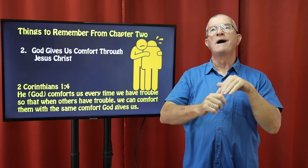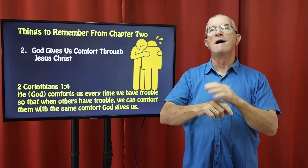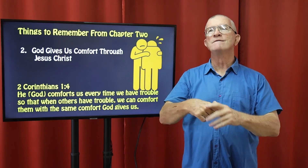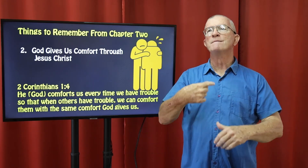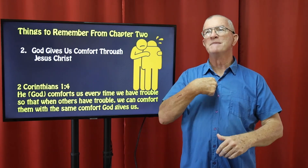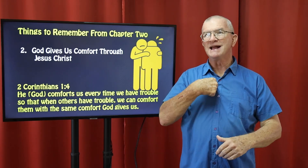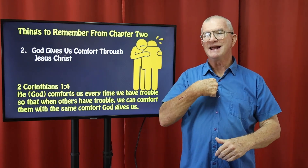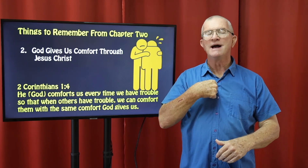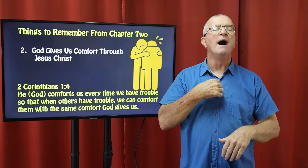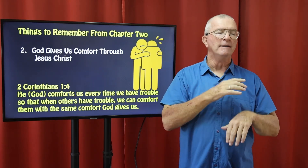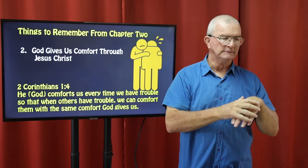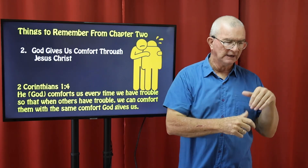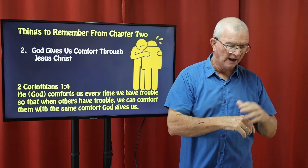God has comforted me.